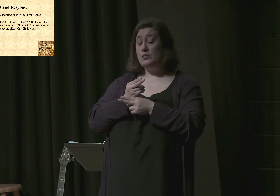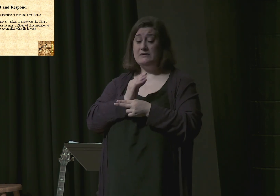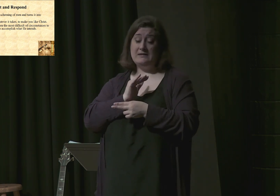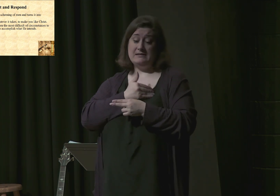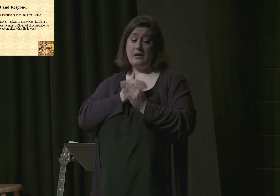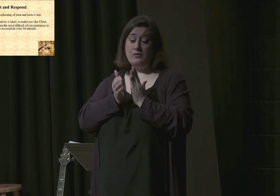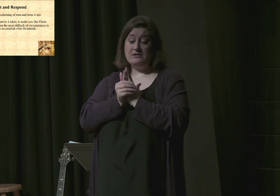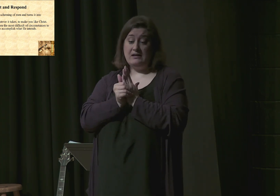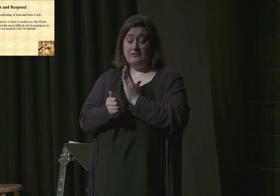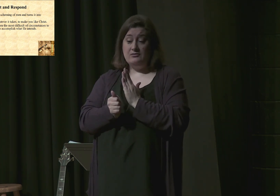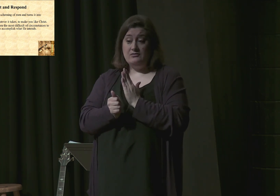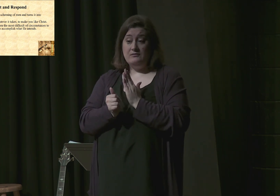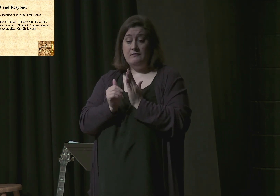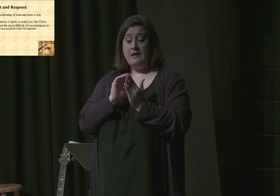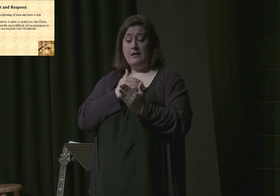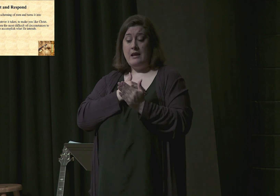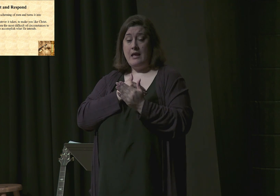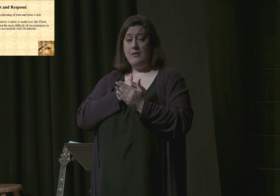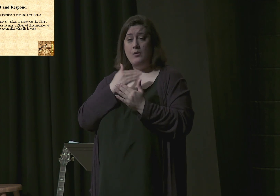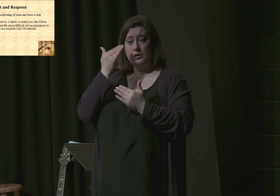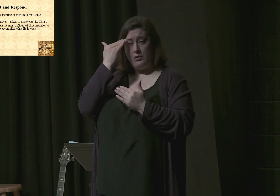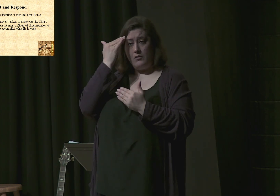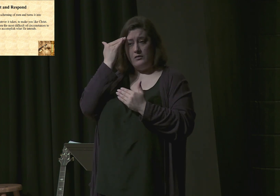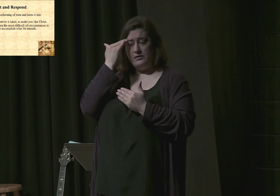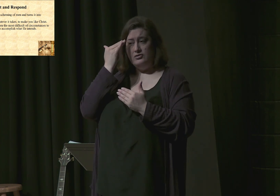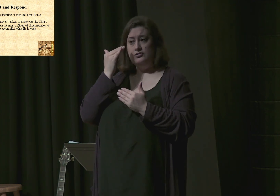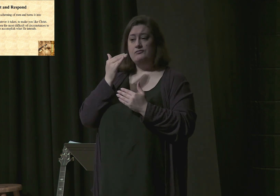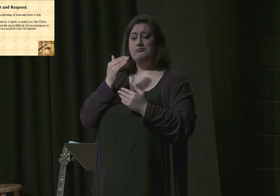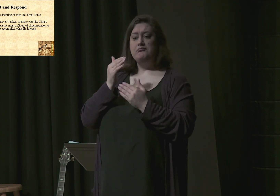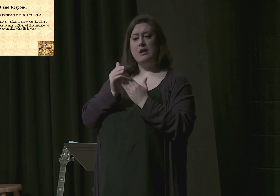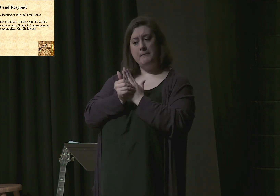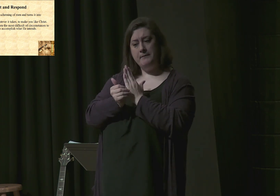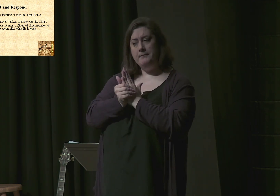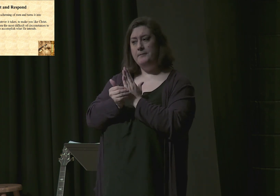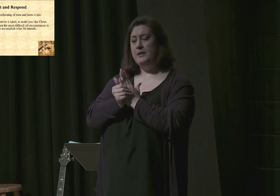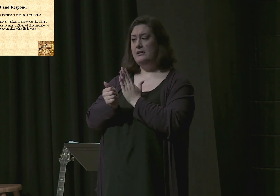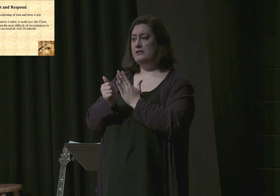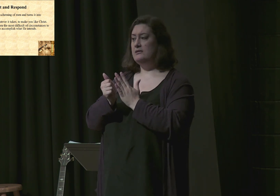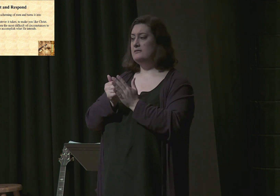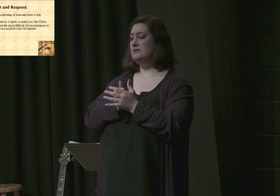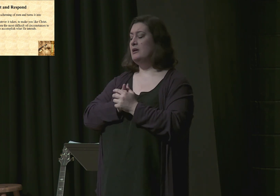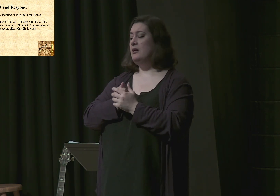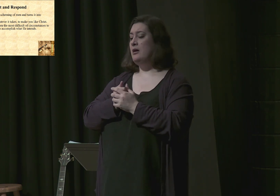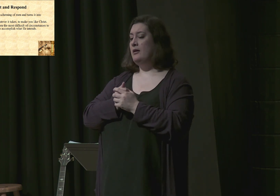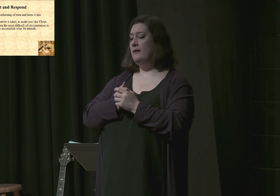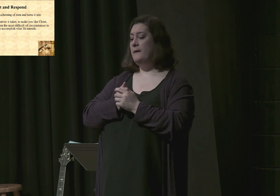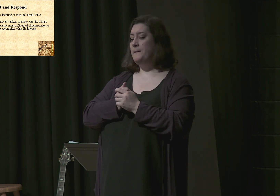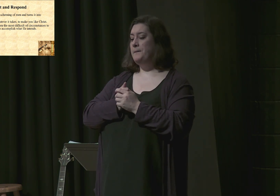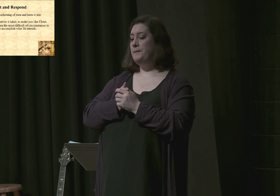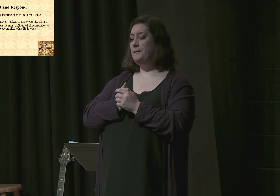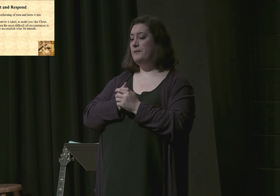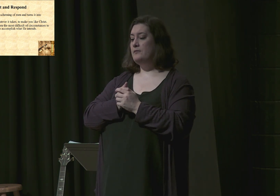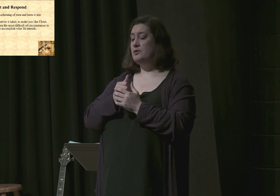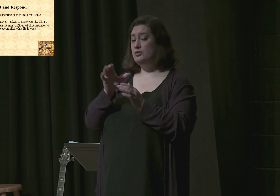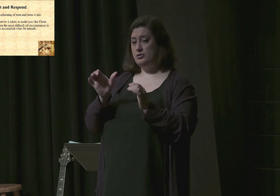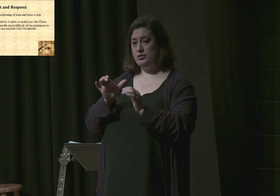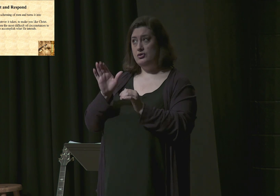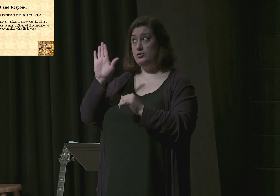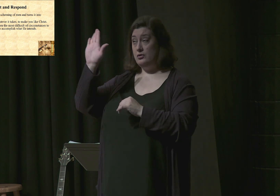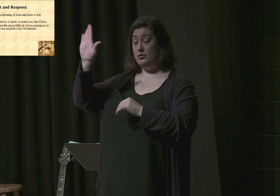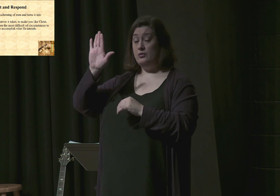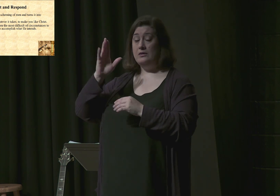out God's will. But we depend on that wisdom and intentionally reach for